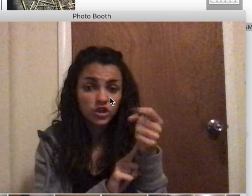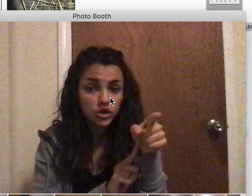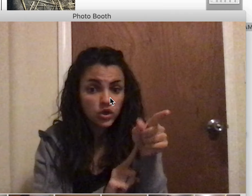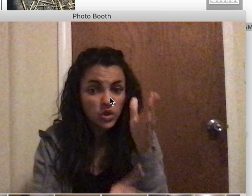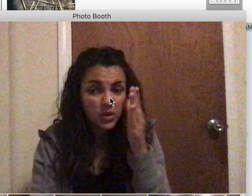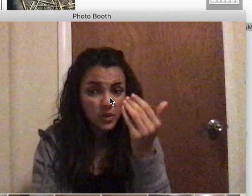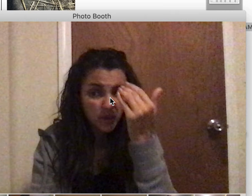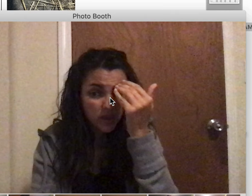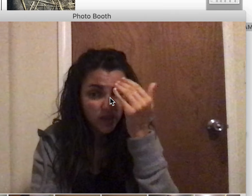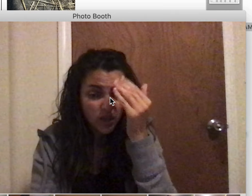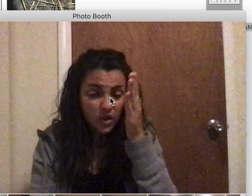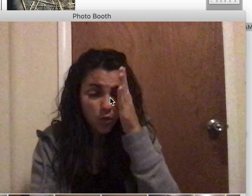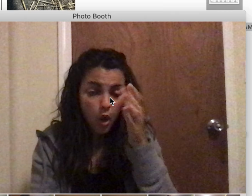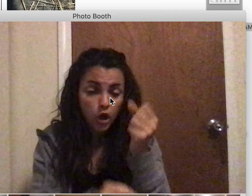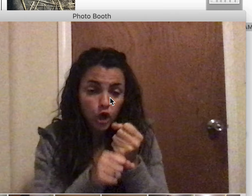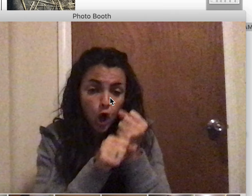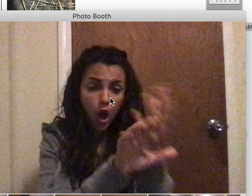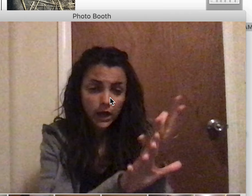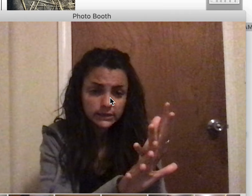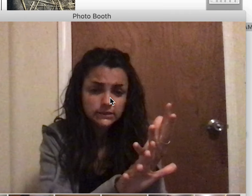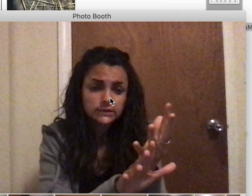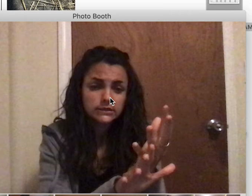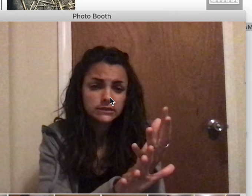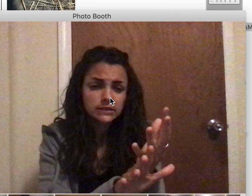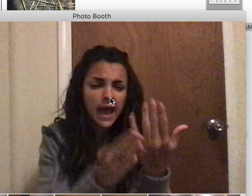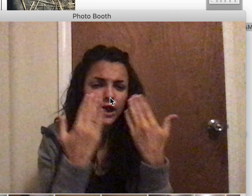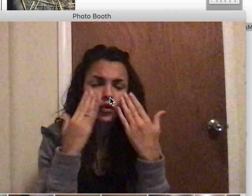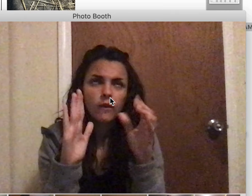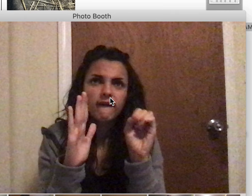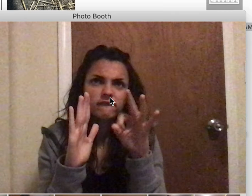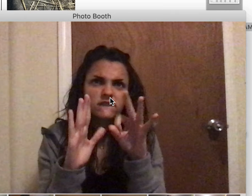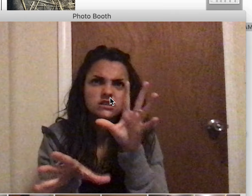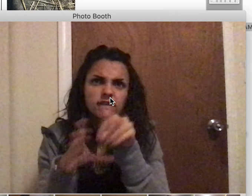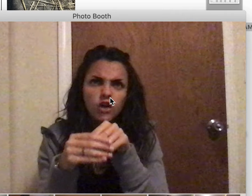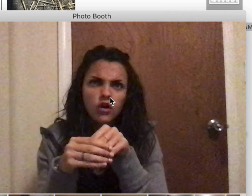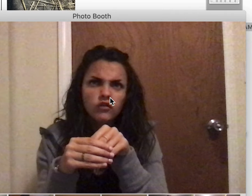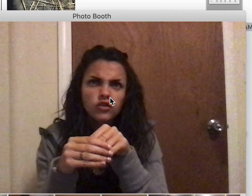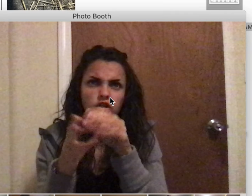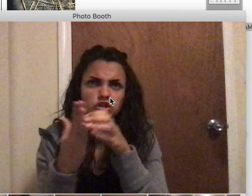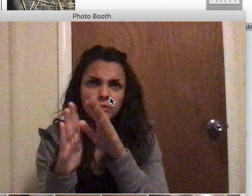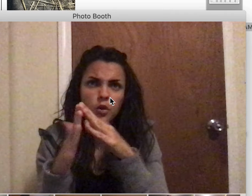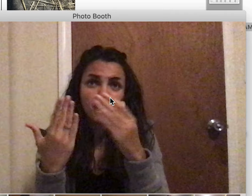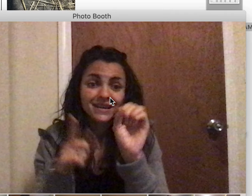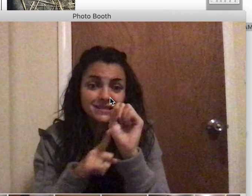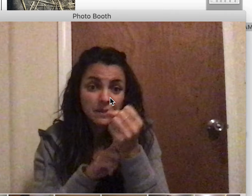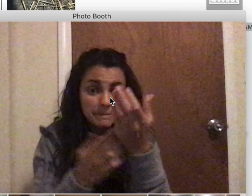problems like, I don't think it's in the chapter opening case, but it could potentially lead to earthquakes.